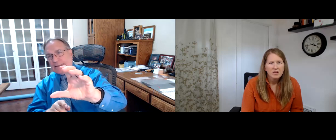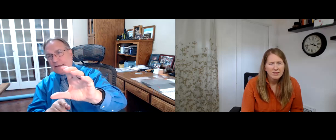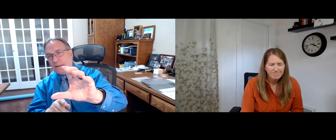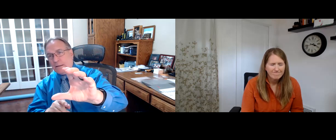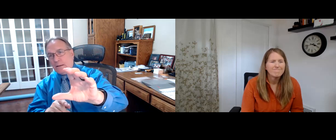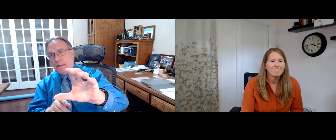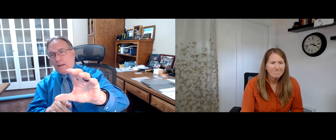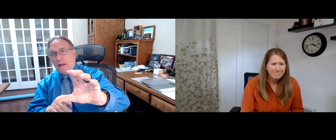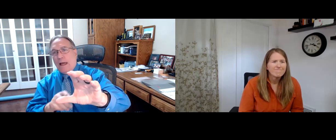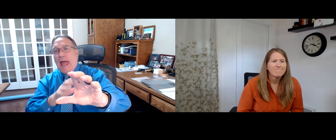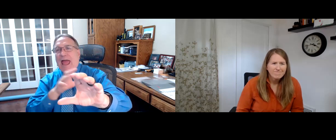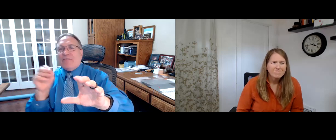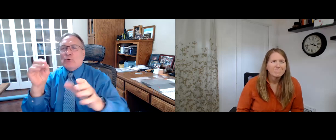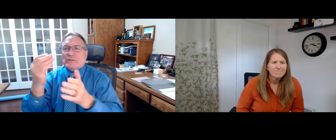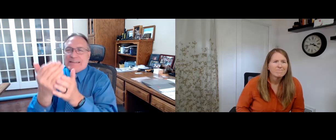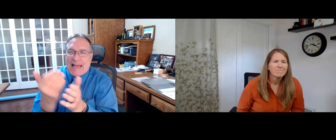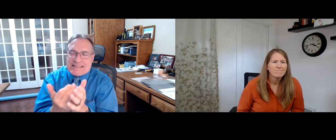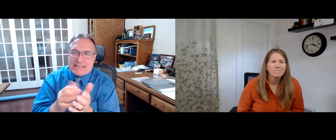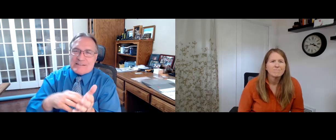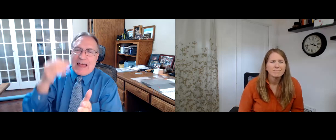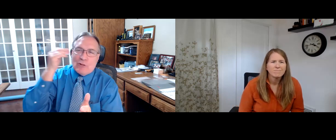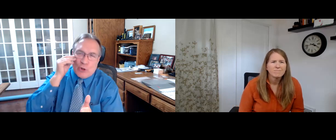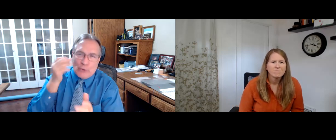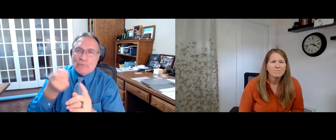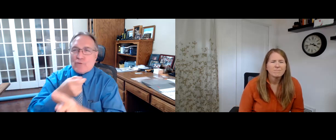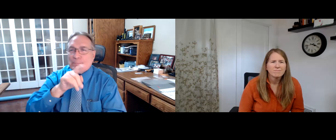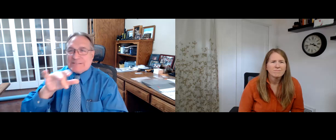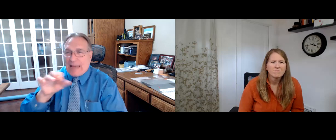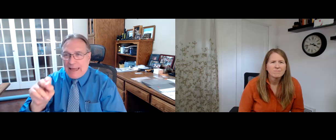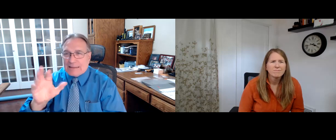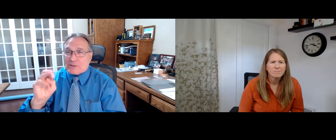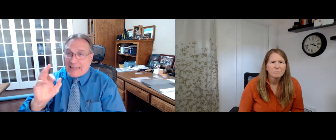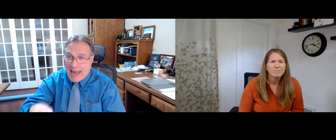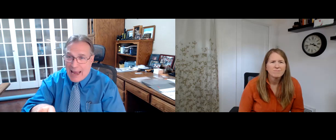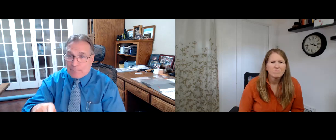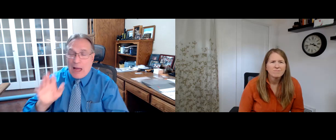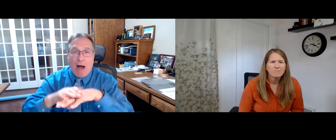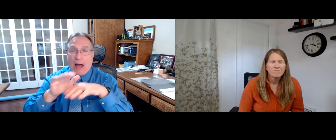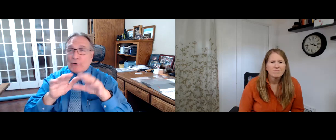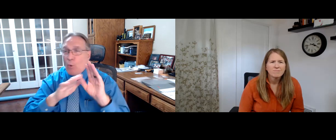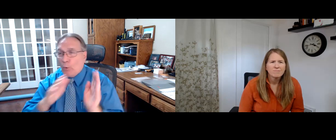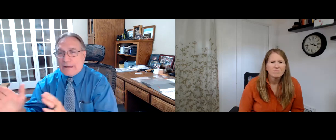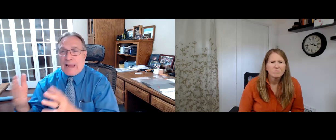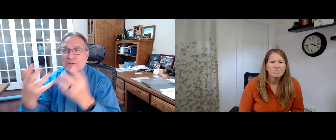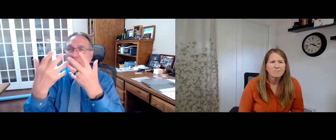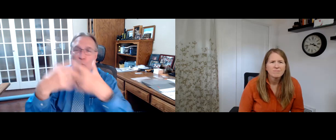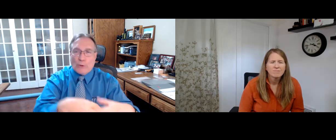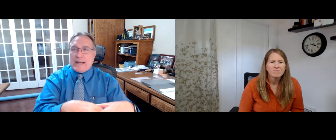City. And those lessons they learned from Zion's camp on organizing,